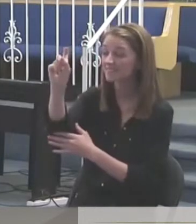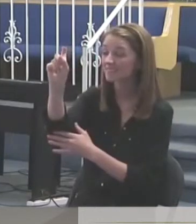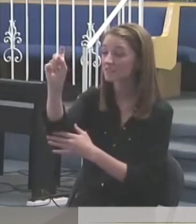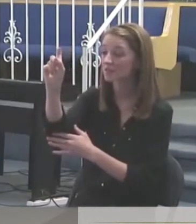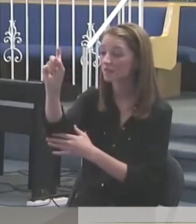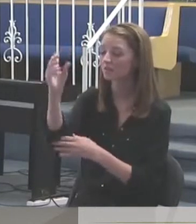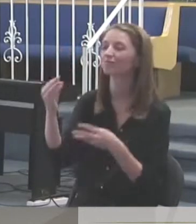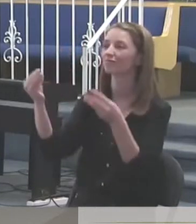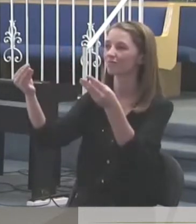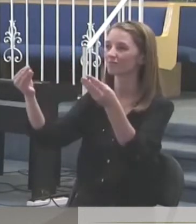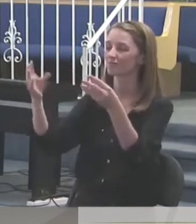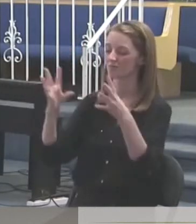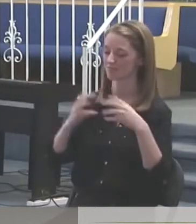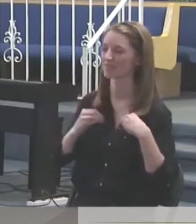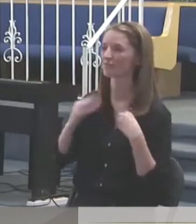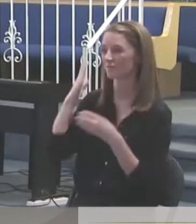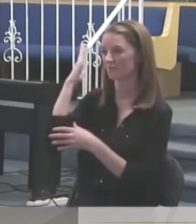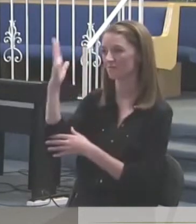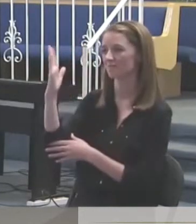shall receive.